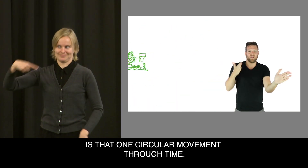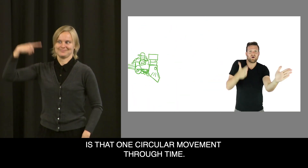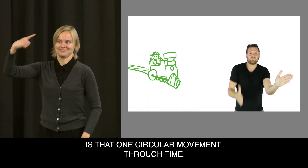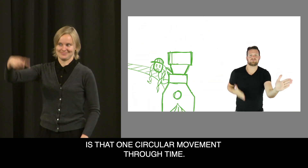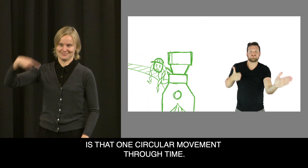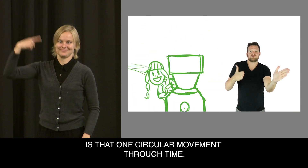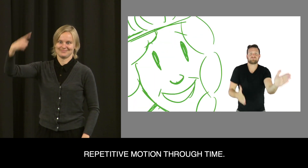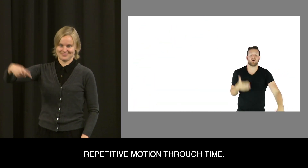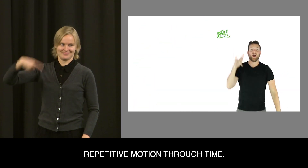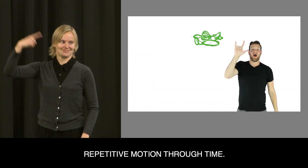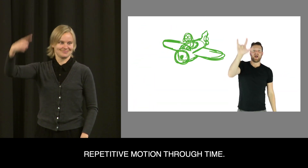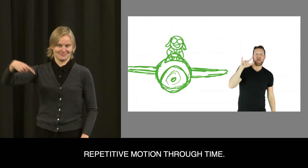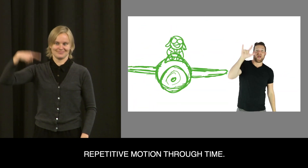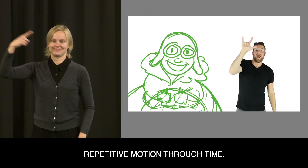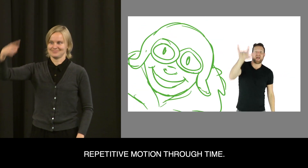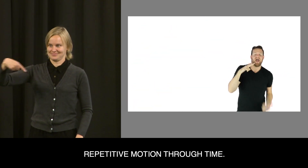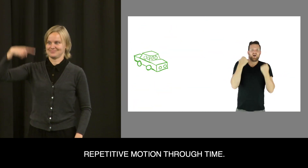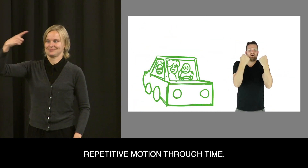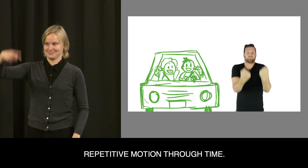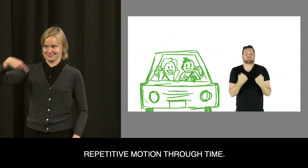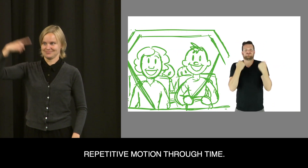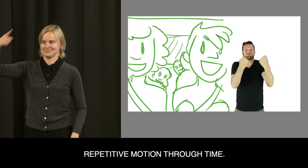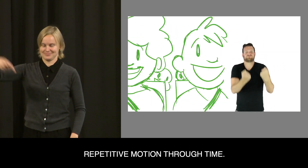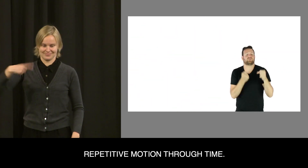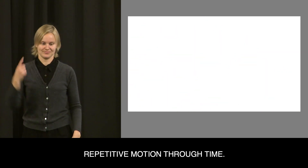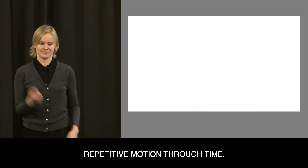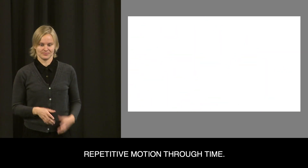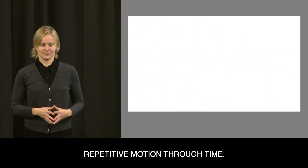time, repetitive motion through time.